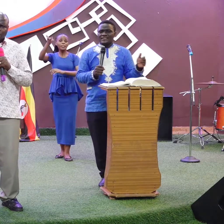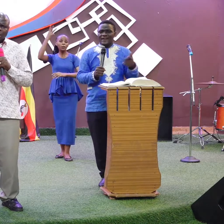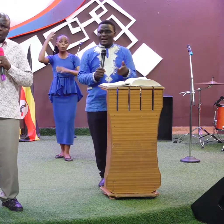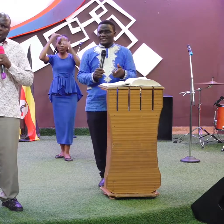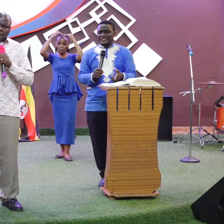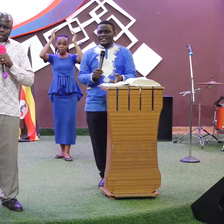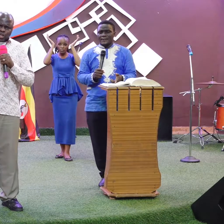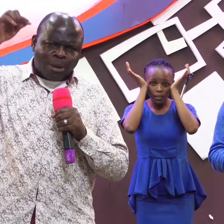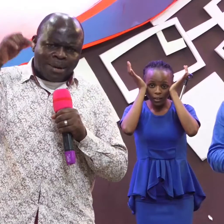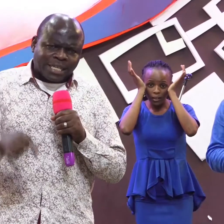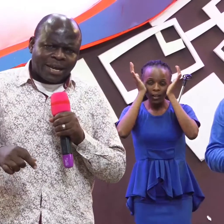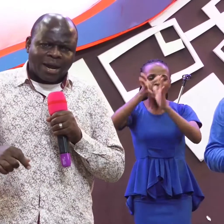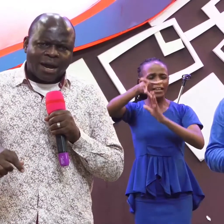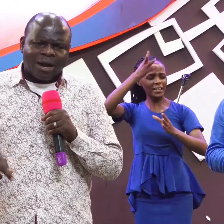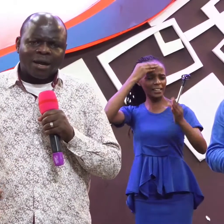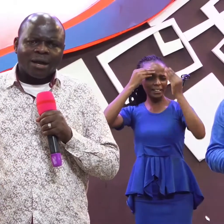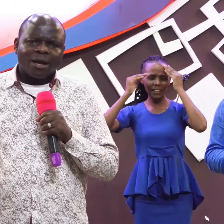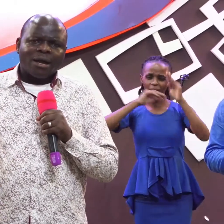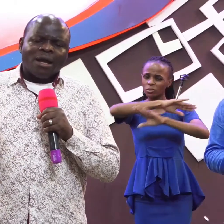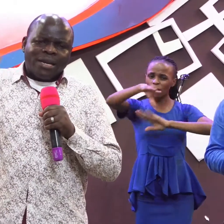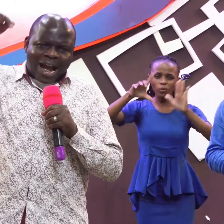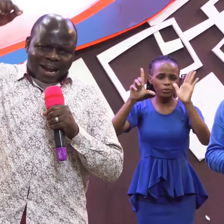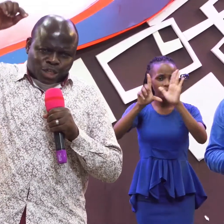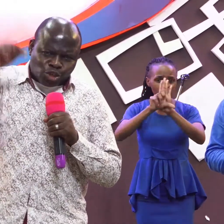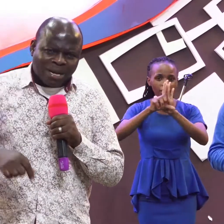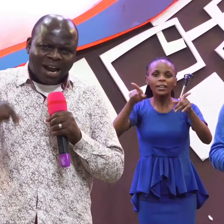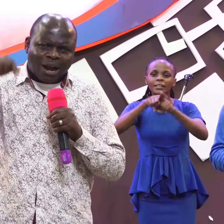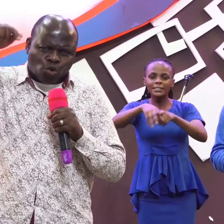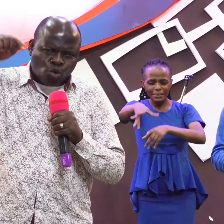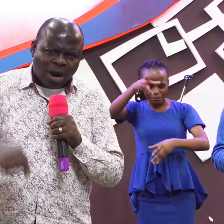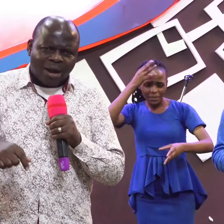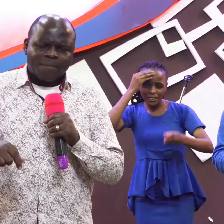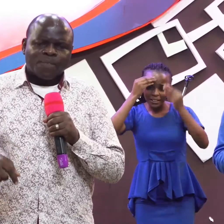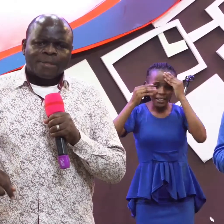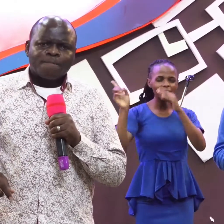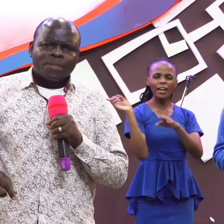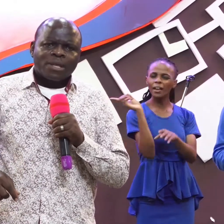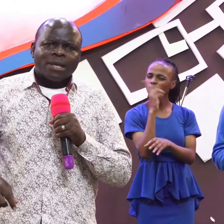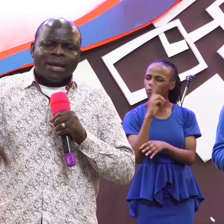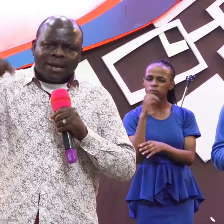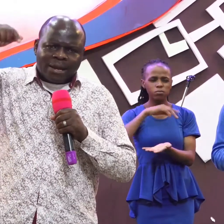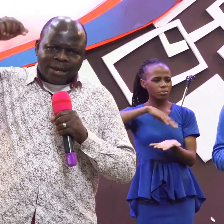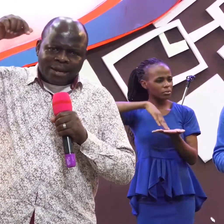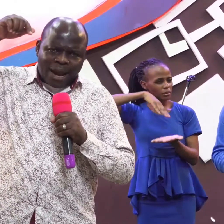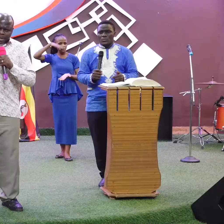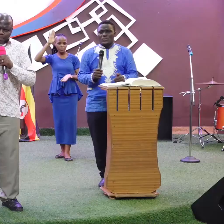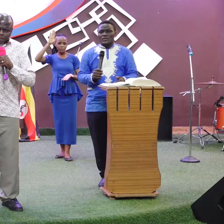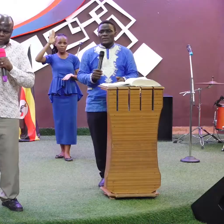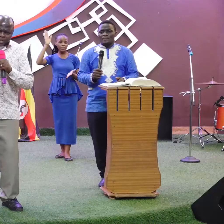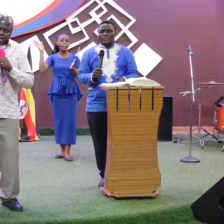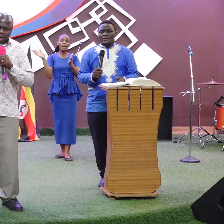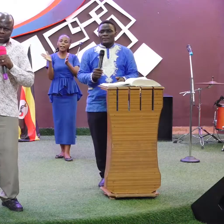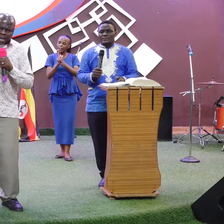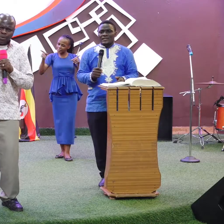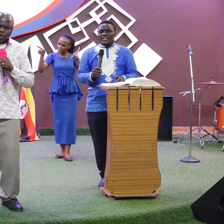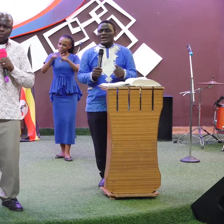He was a Pharisee. Yasoma amateeka. He learned the law. Naga soma naga kuguka. He was a professor in the law. Nabera